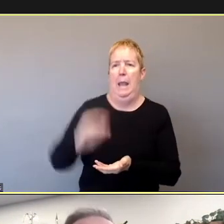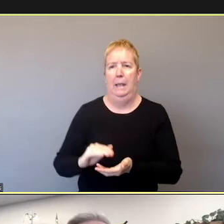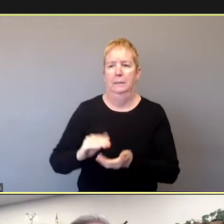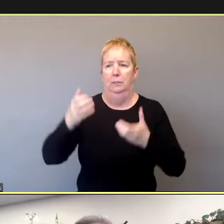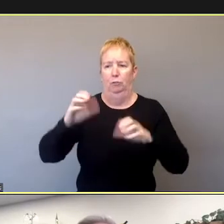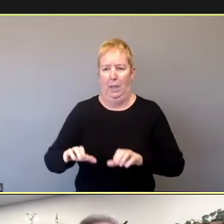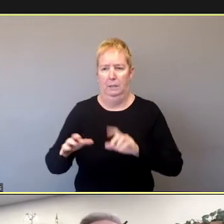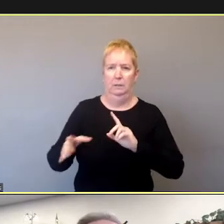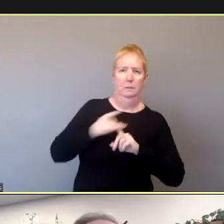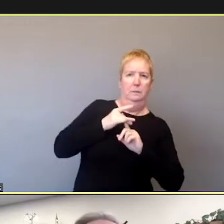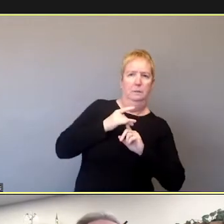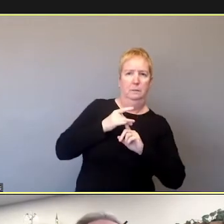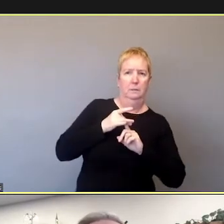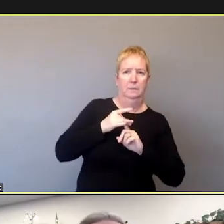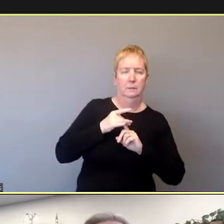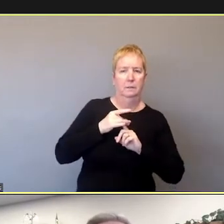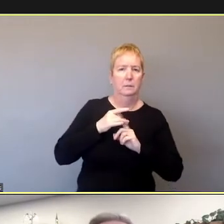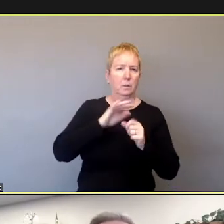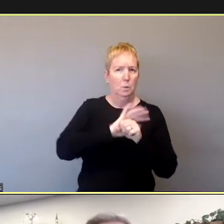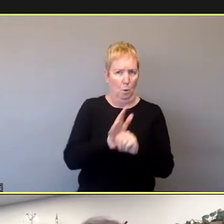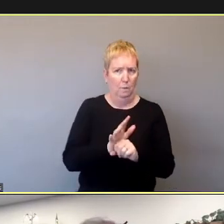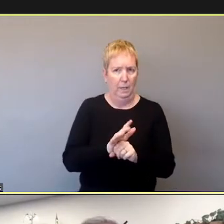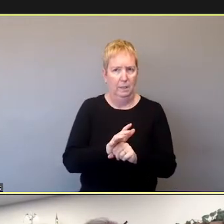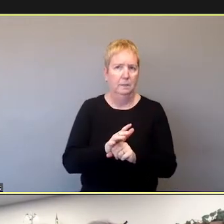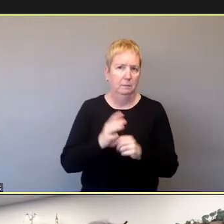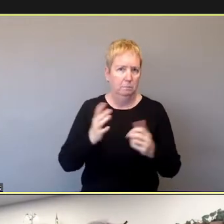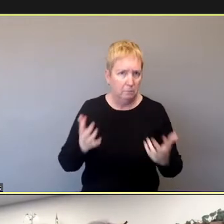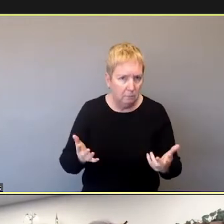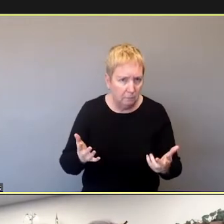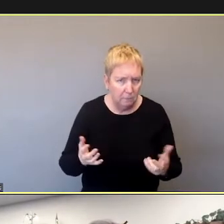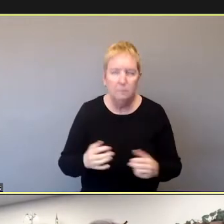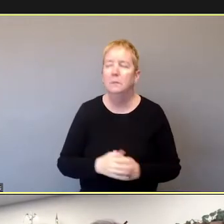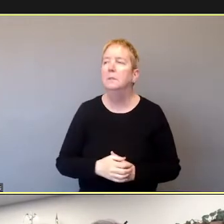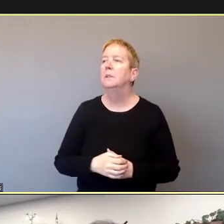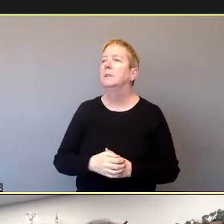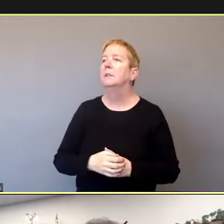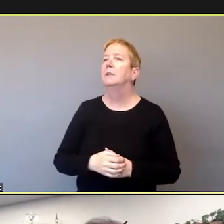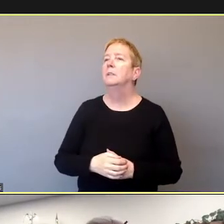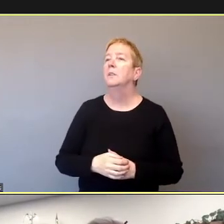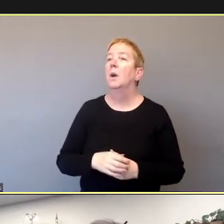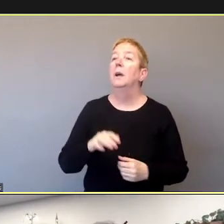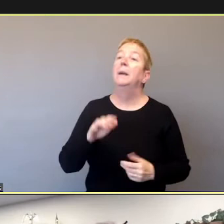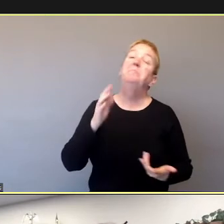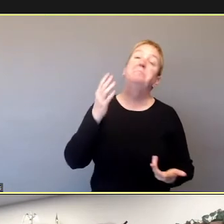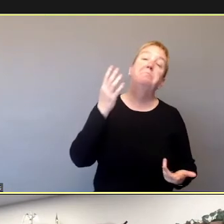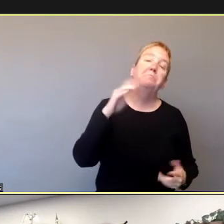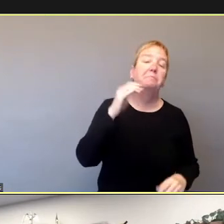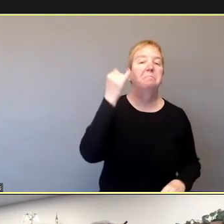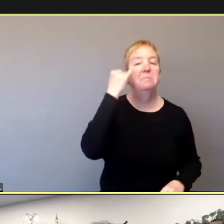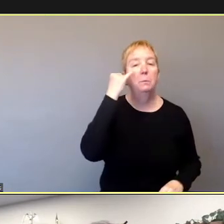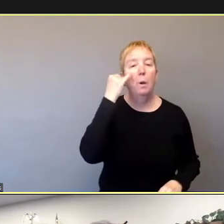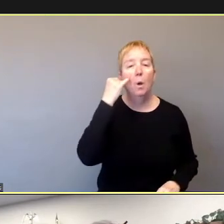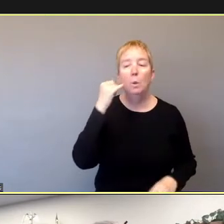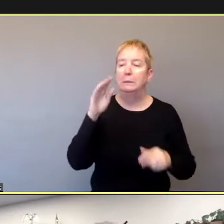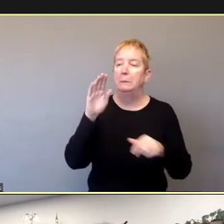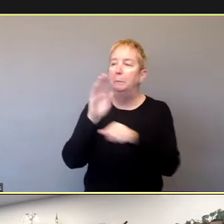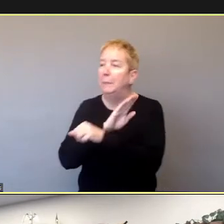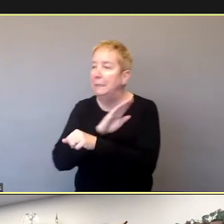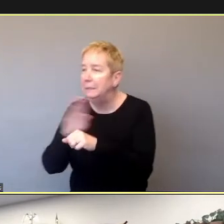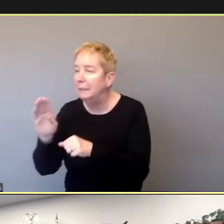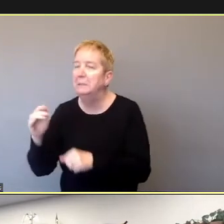things being equal. And so we still have the case in New Mexico that a business or a school